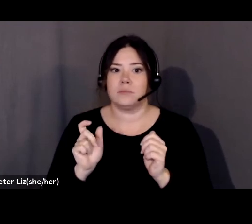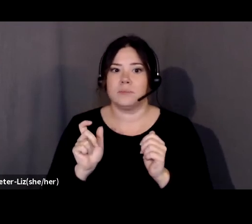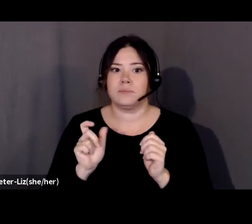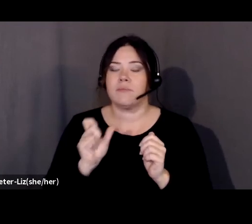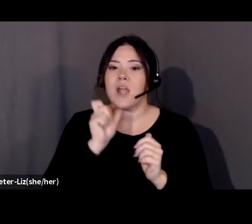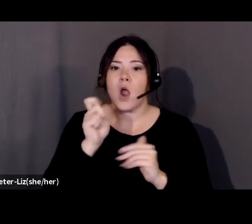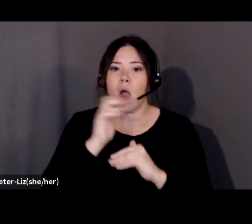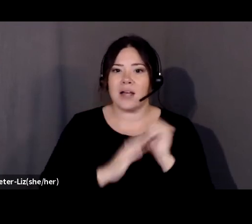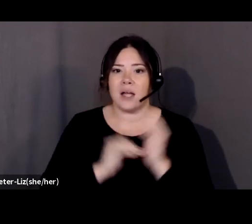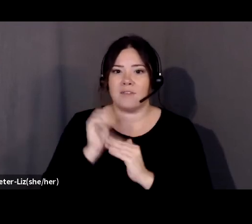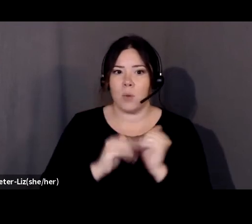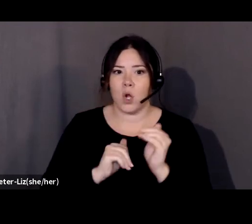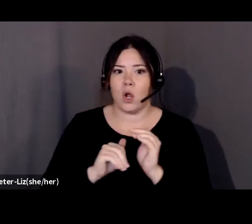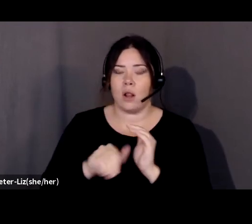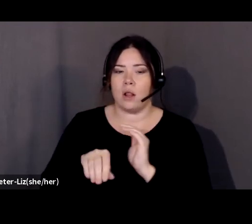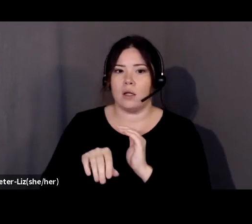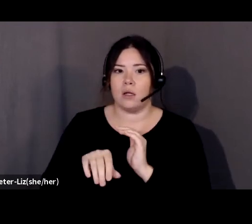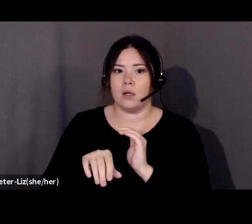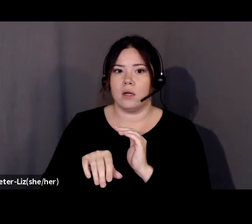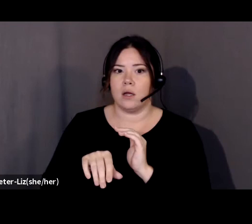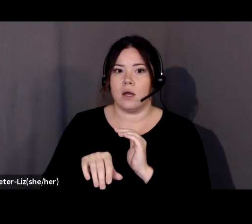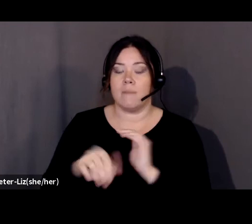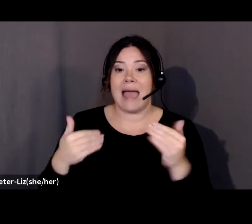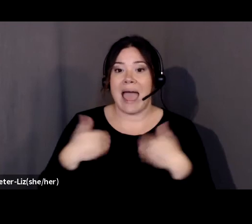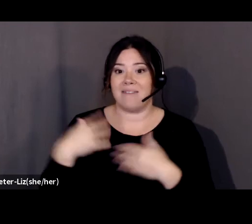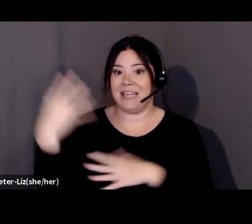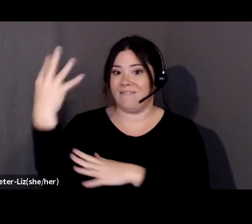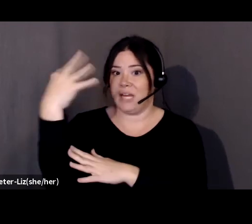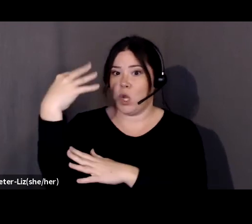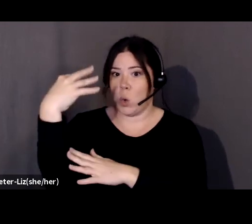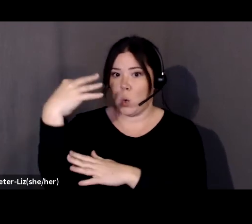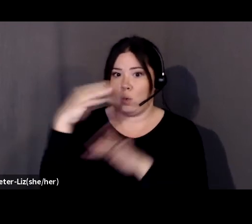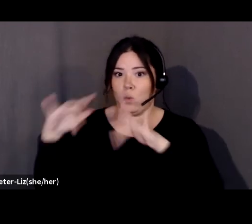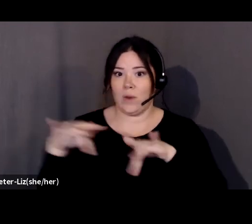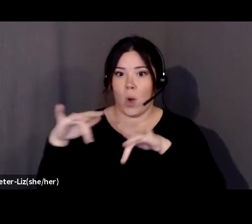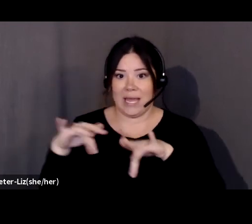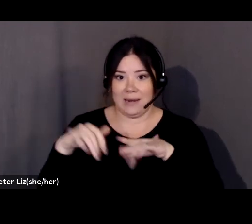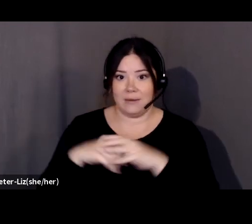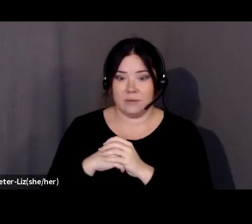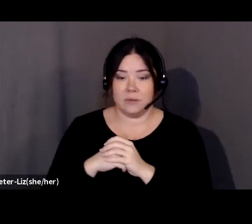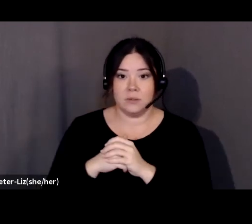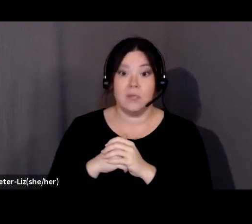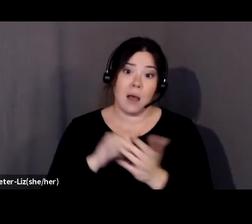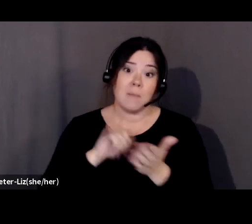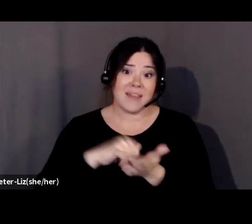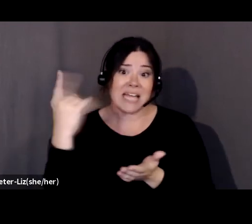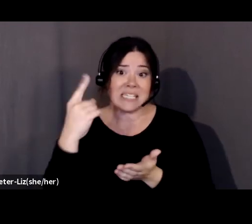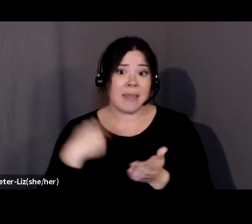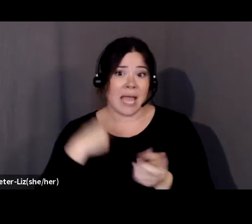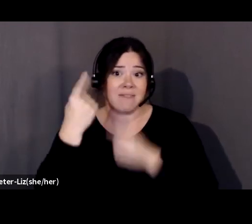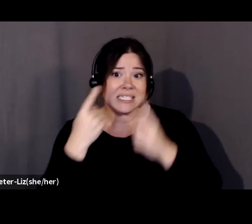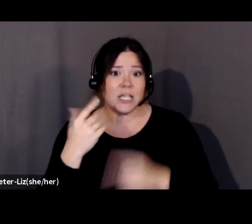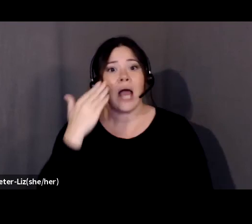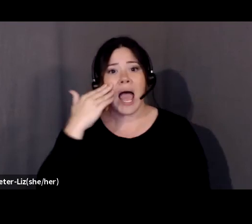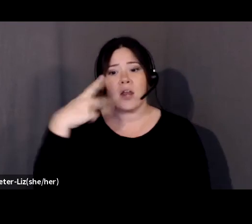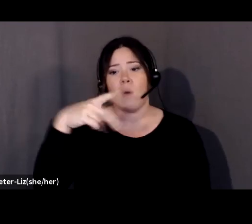recorded video, or they're uncomfortable having their video recorded. but it is something I've considered. I know podcasts do